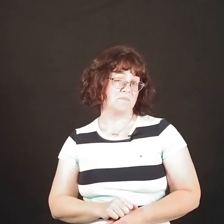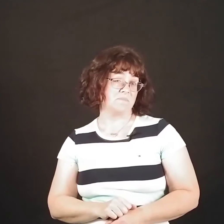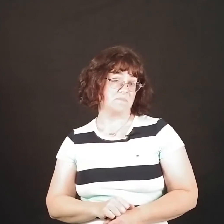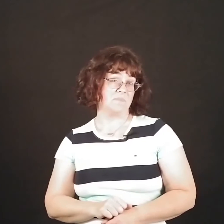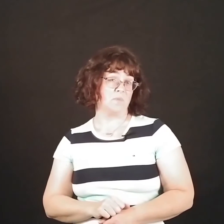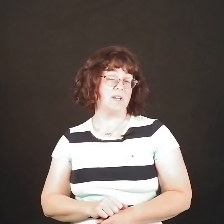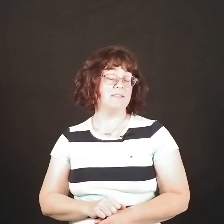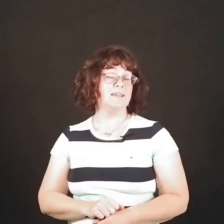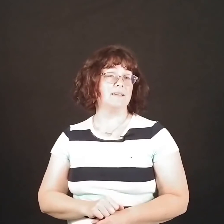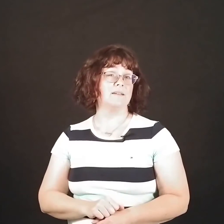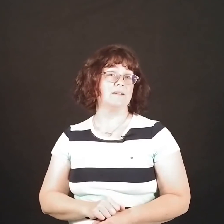What do you think?